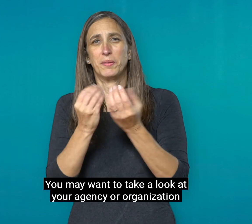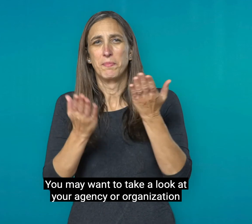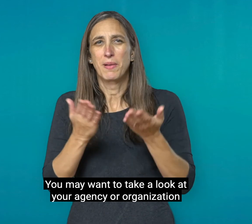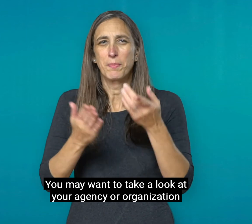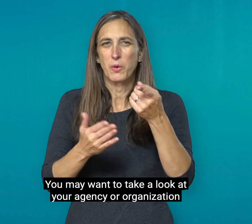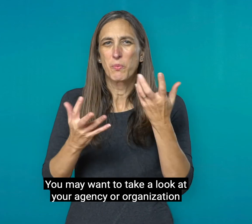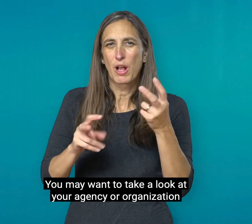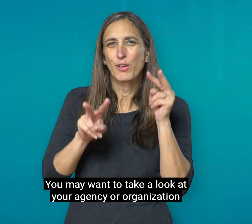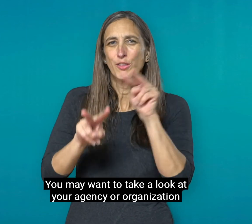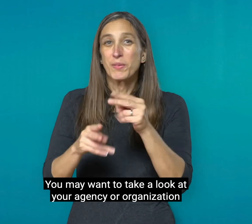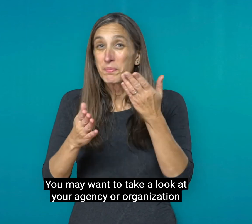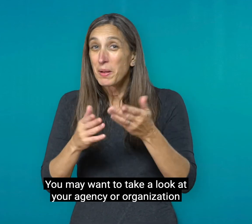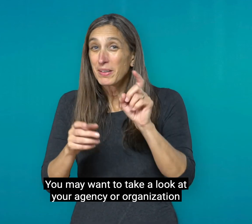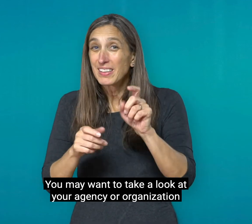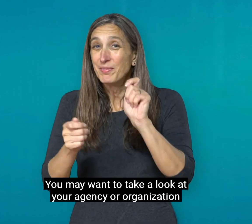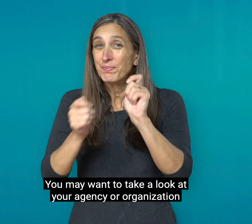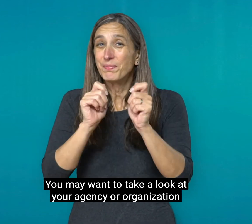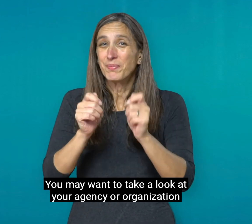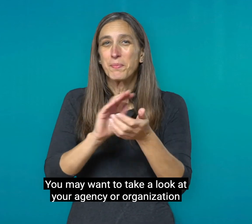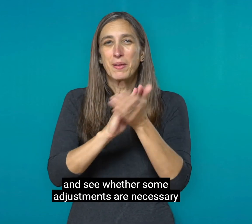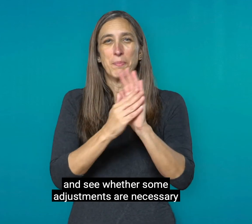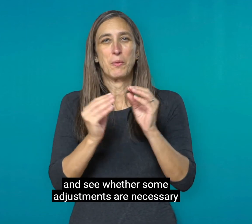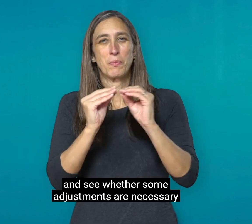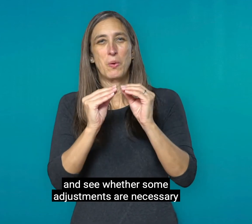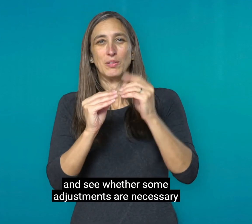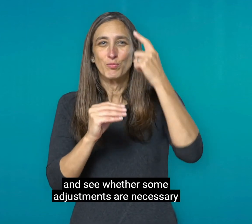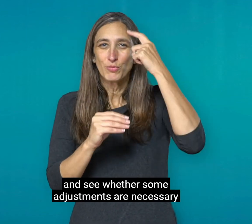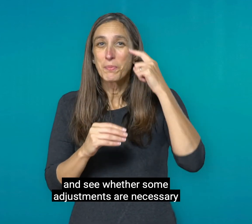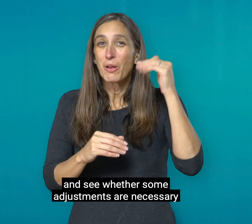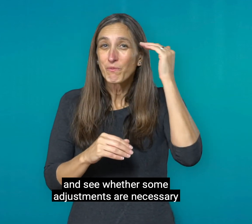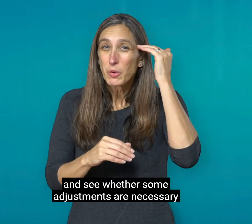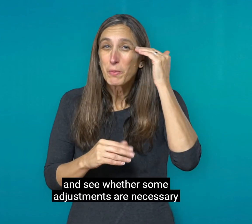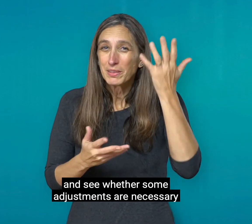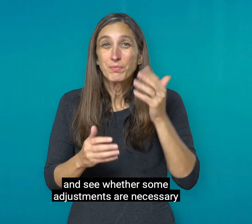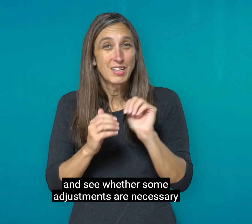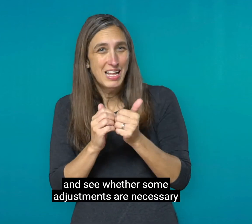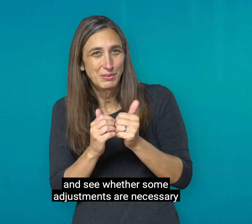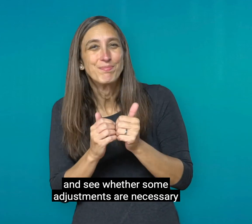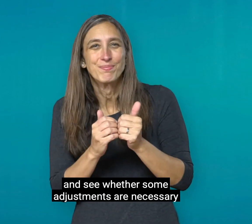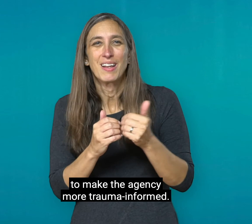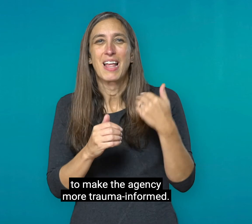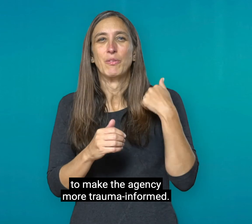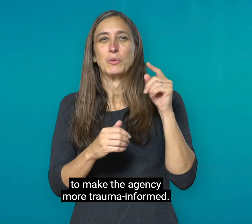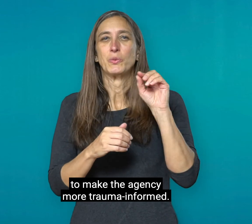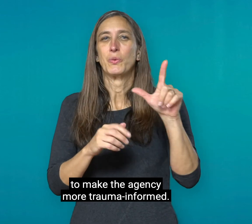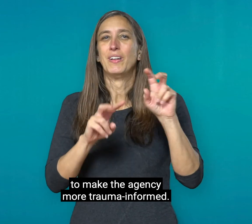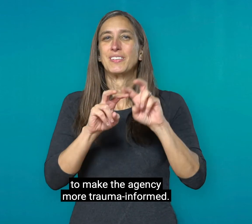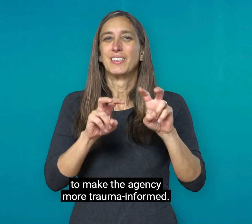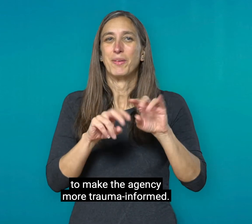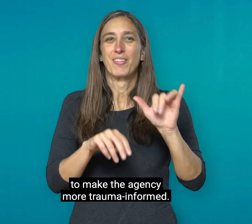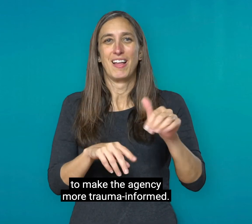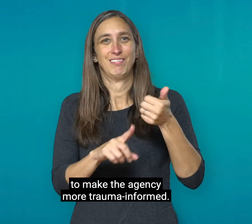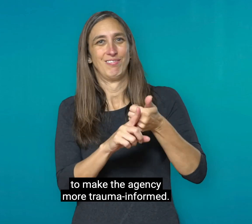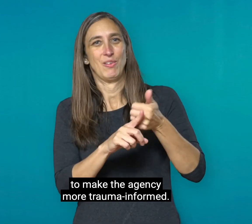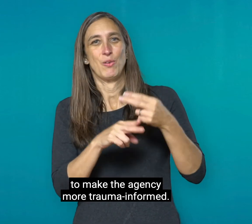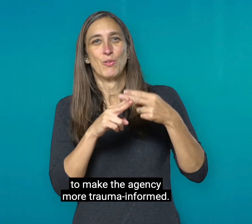You may want to take a look at your agency or organization and see whether some adjustments are necessary to make the agency more